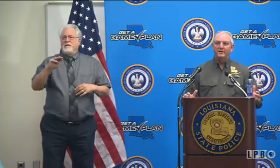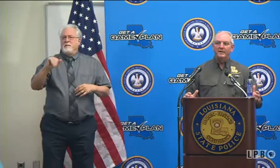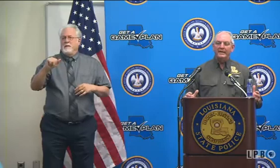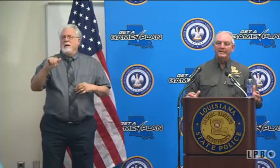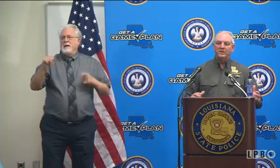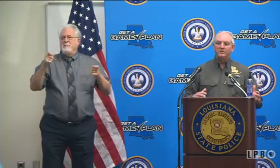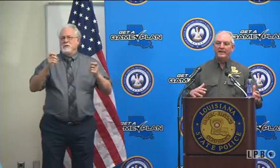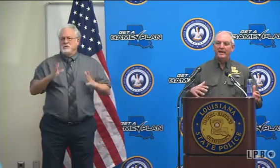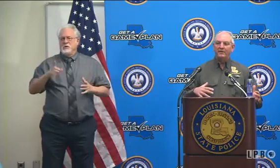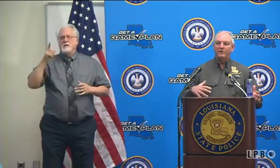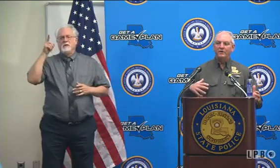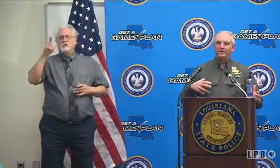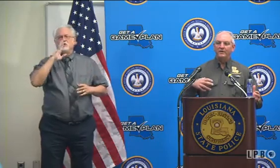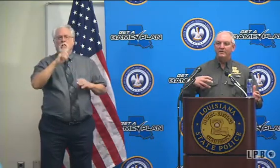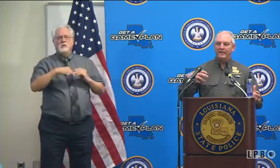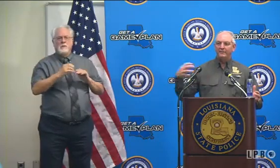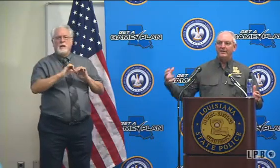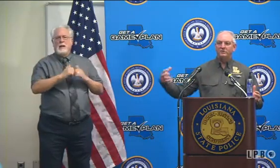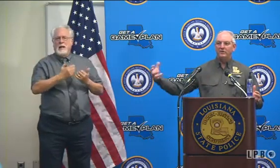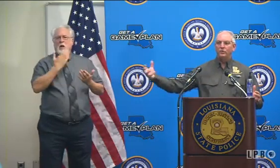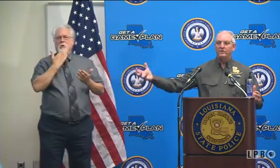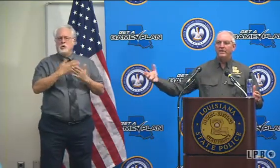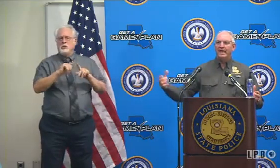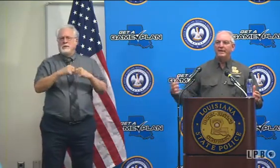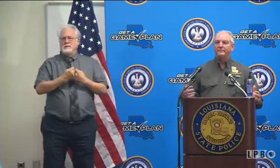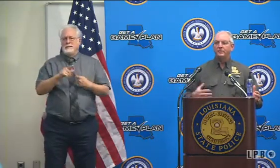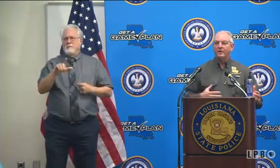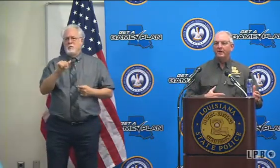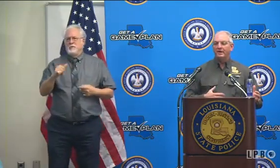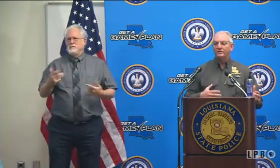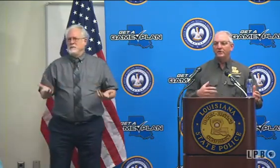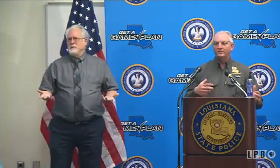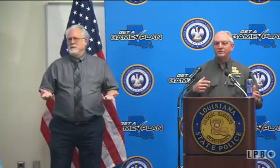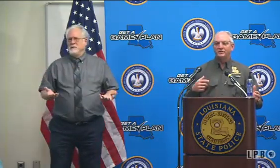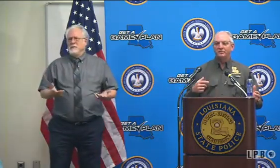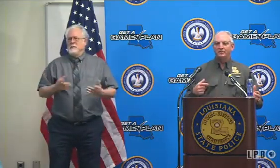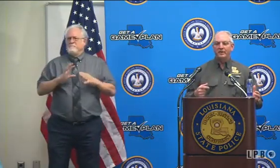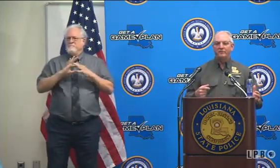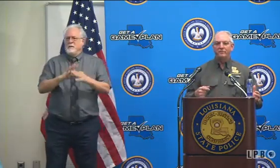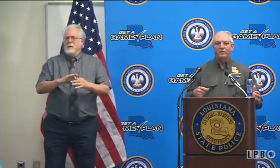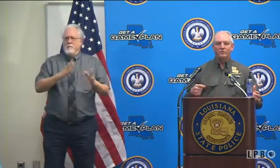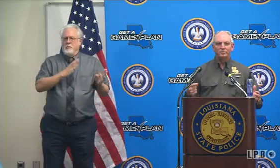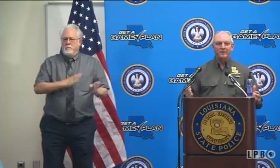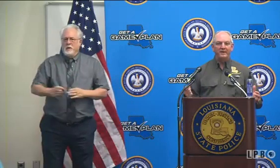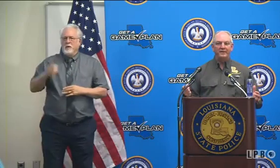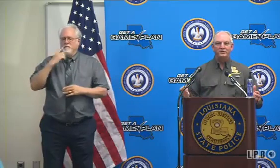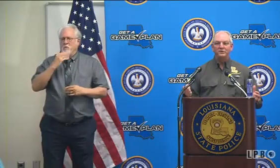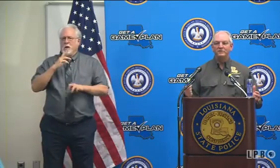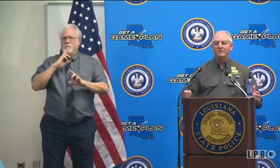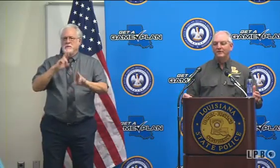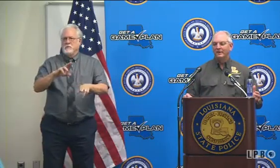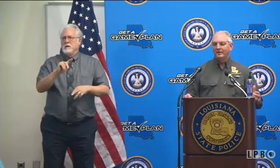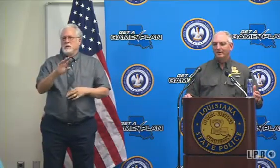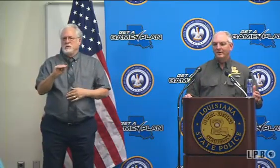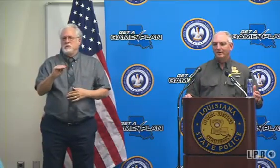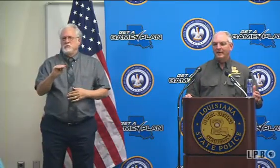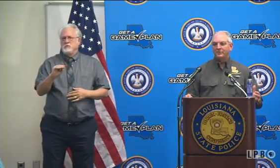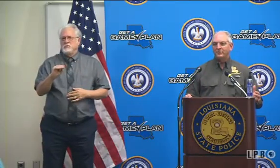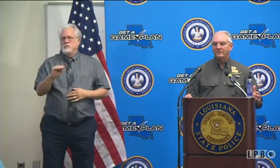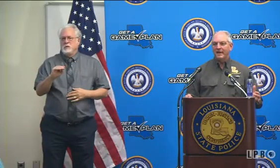administrator, and he talks about how good the team is in Louisiana in terms of preparing for and responding to